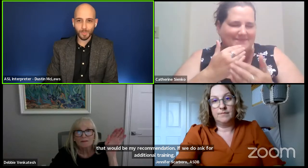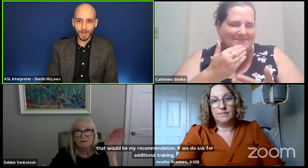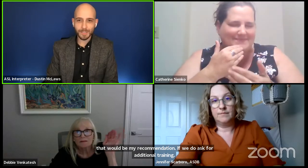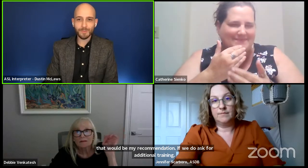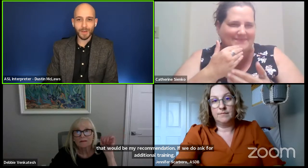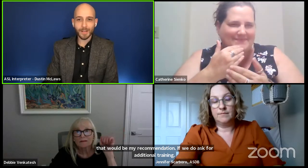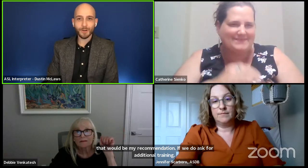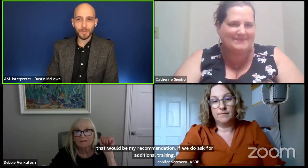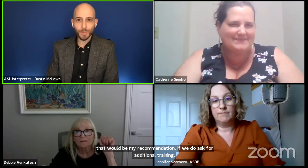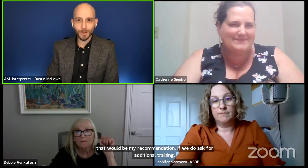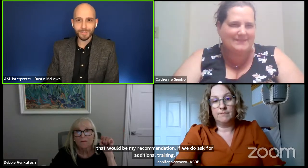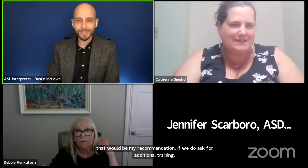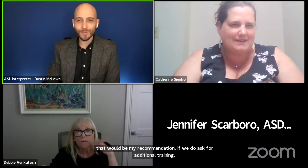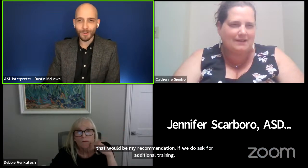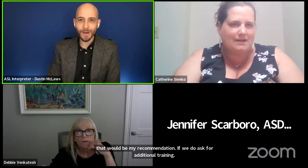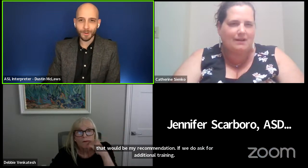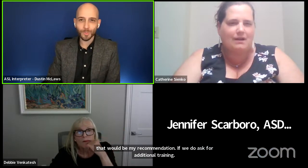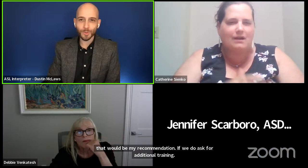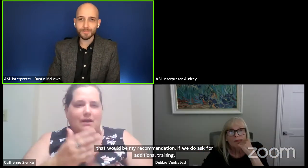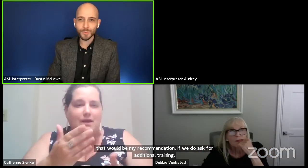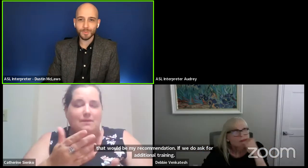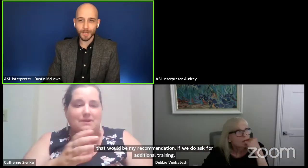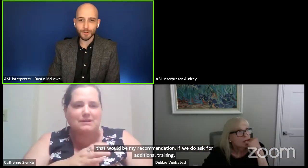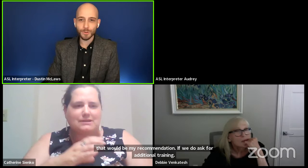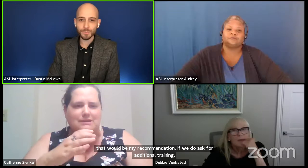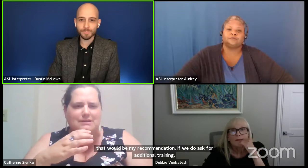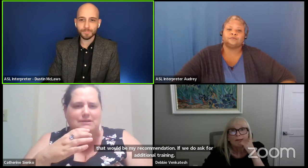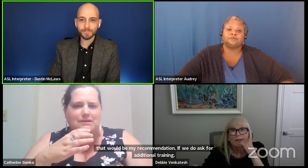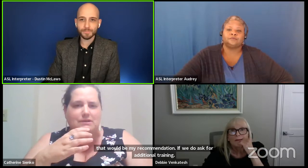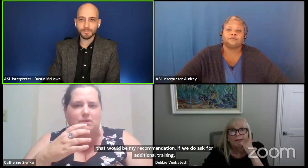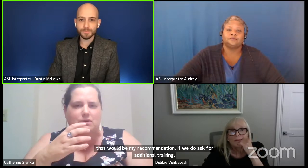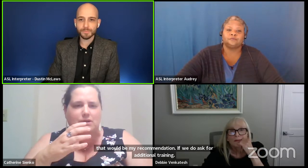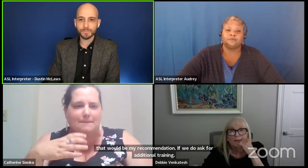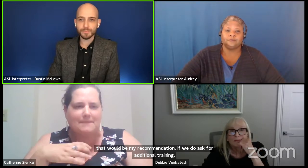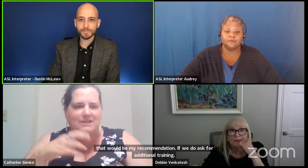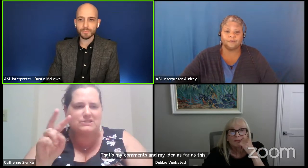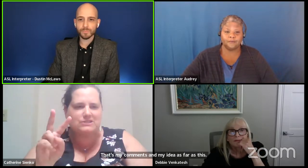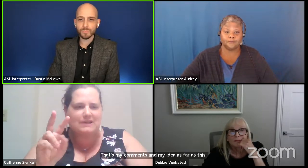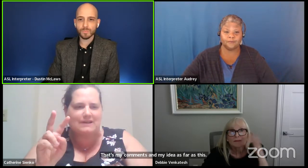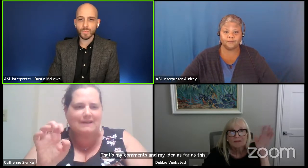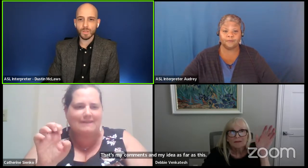Your perspective and your input is very valuable. Thank you.